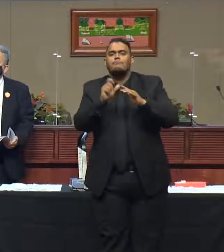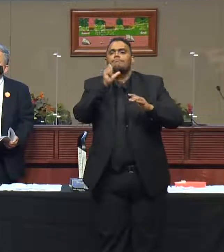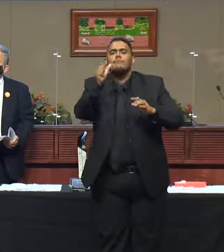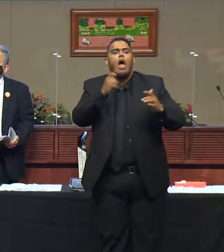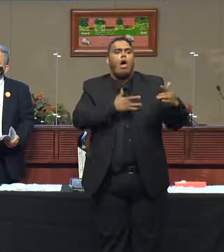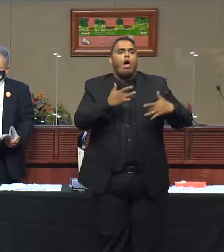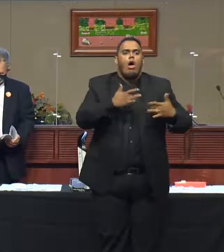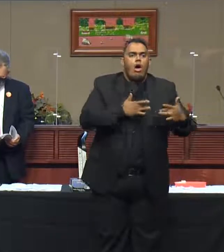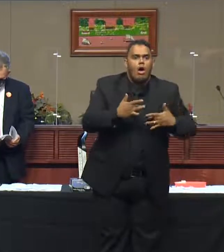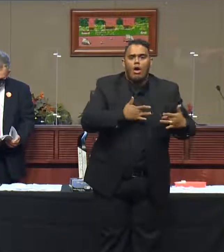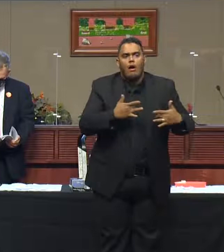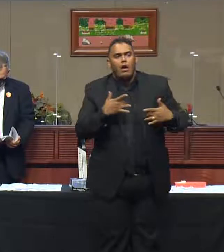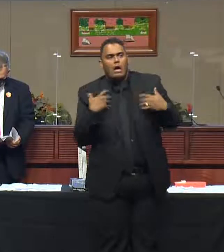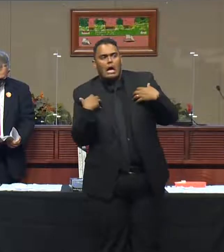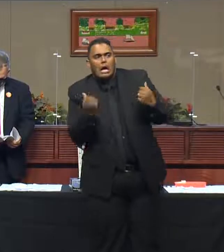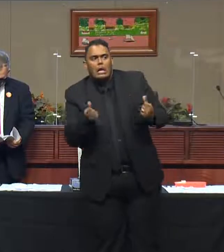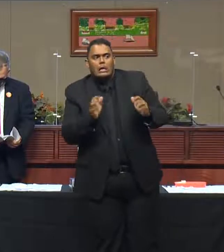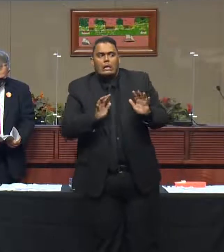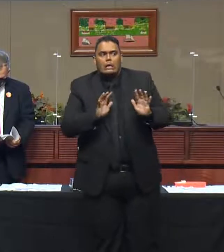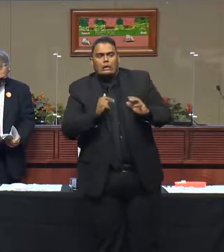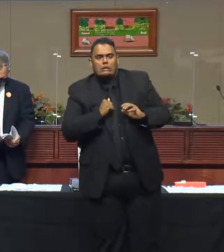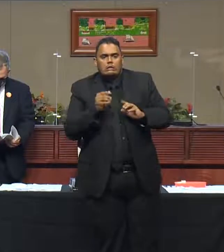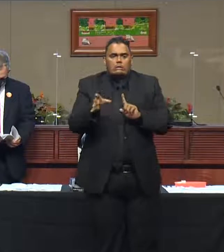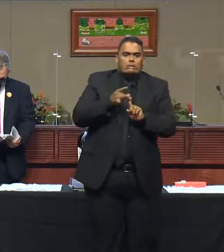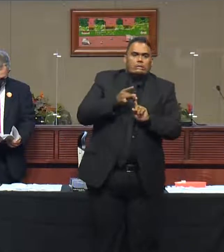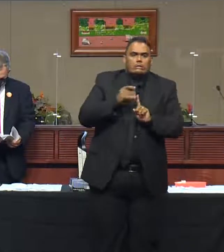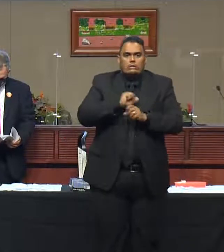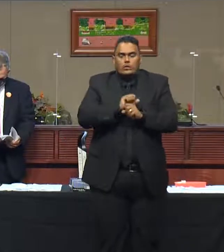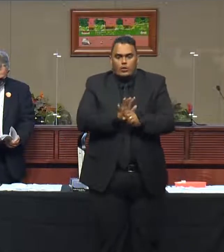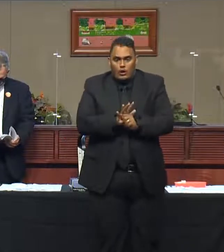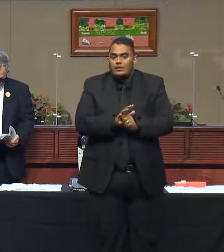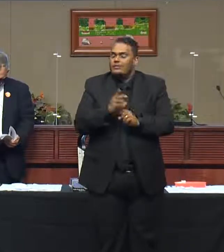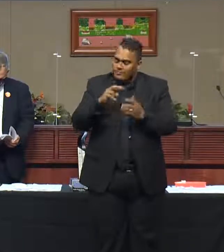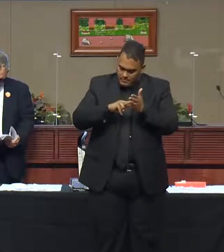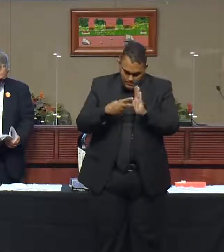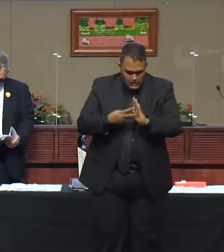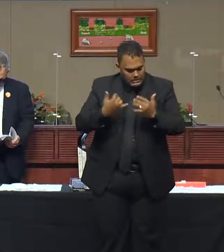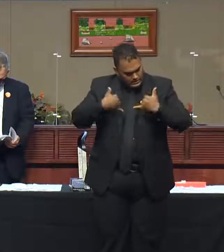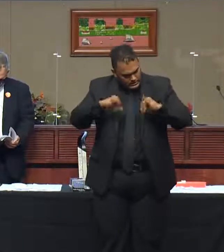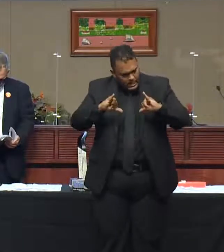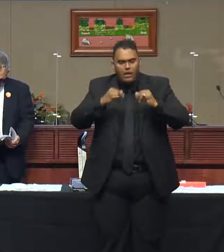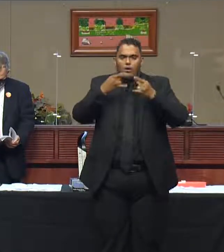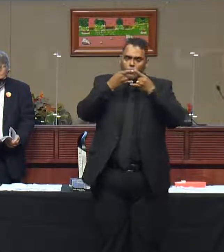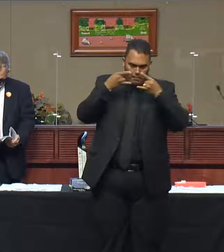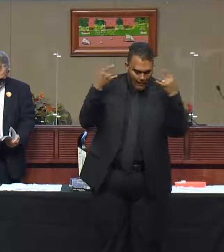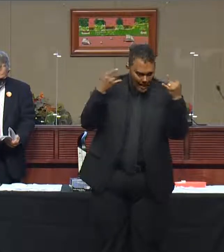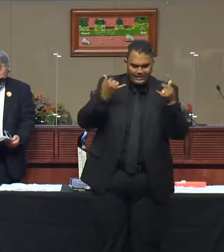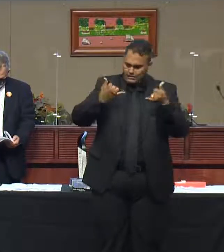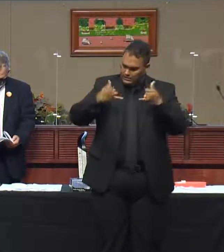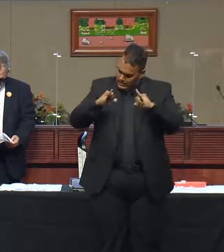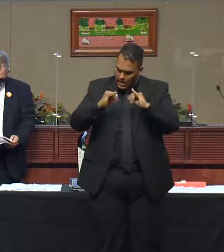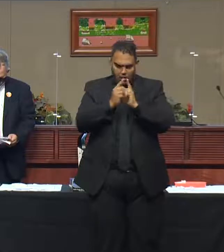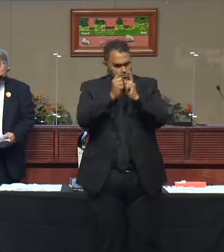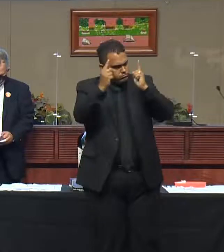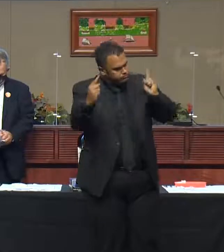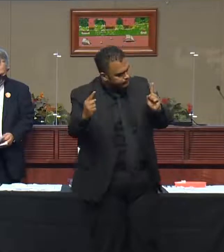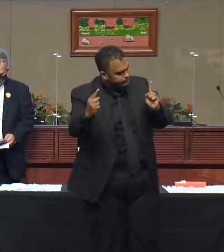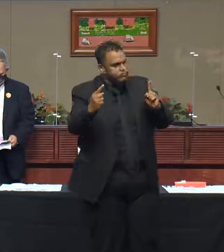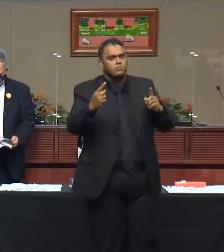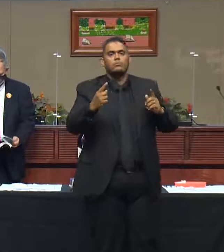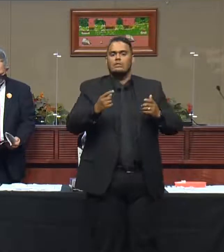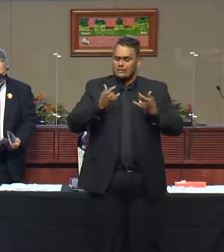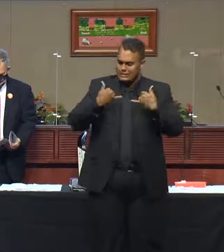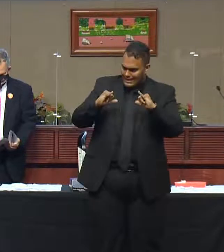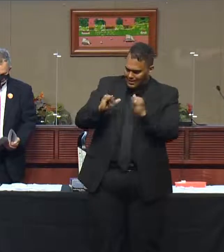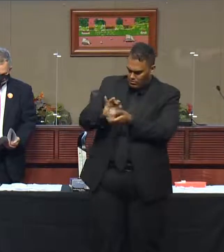wear masks. We're going to continue to socially distance as the CDC instructs us to do, and the health and safety of both